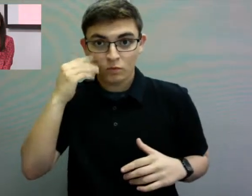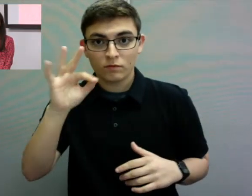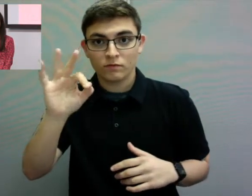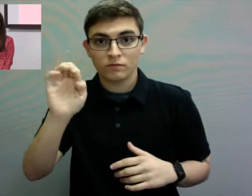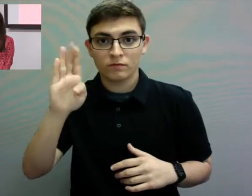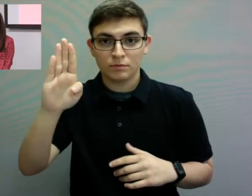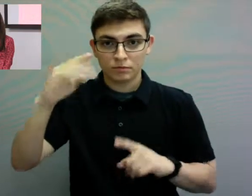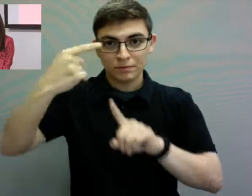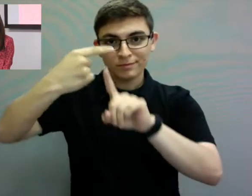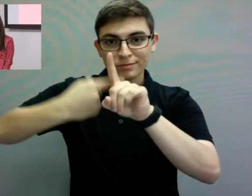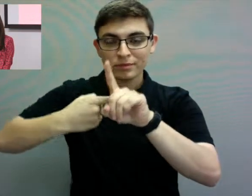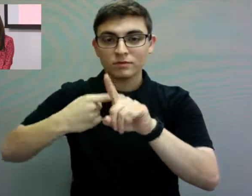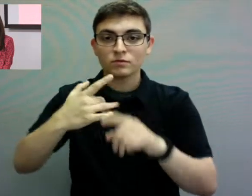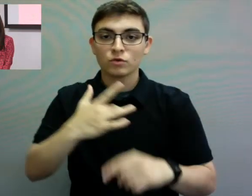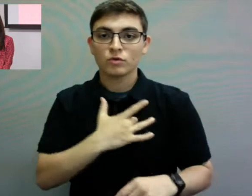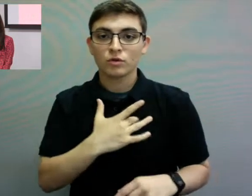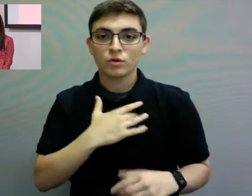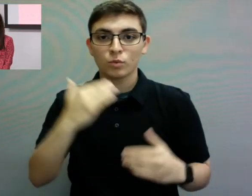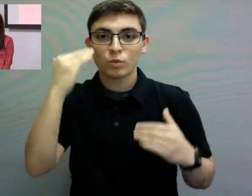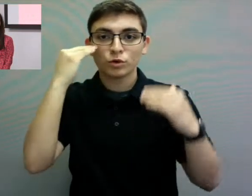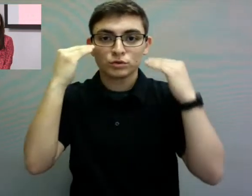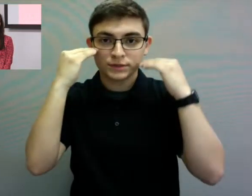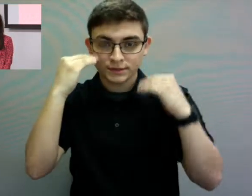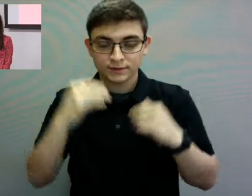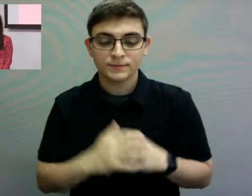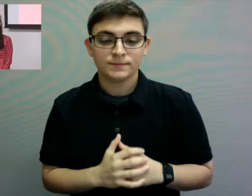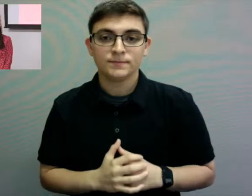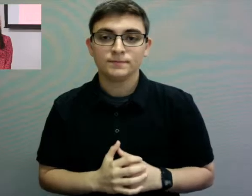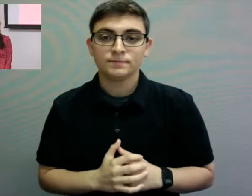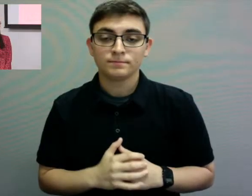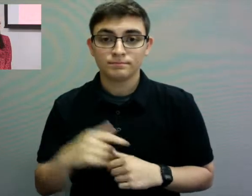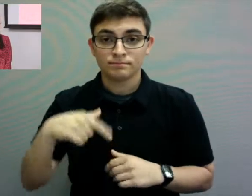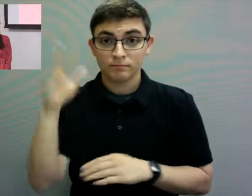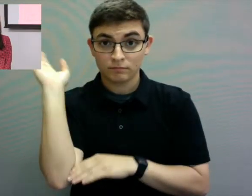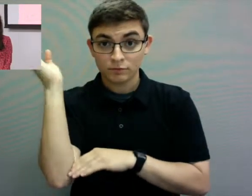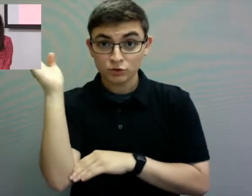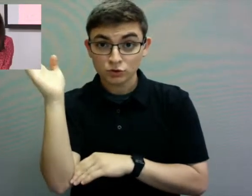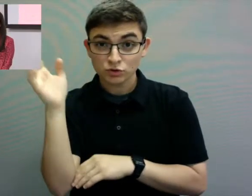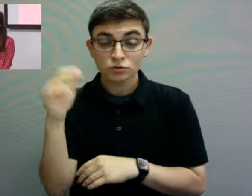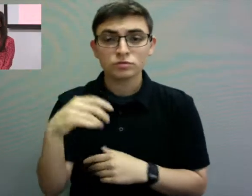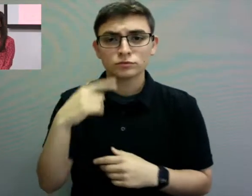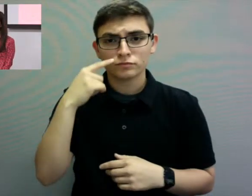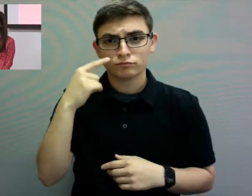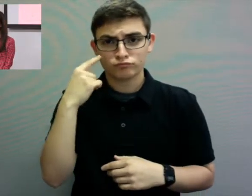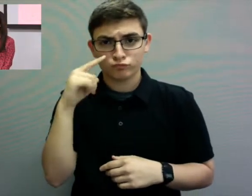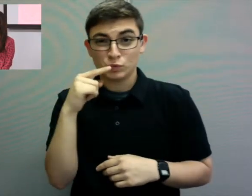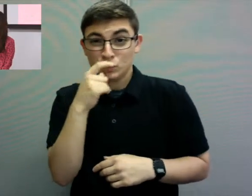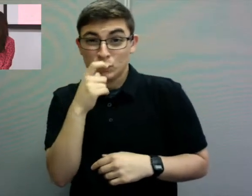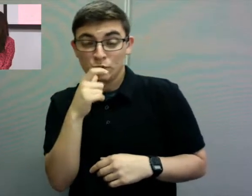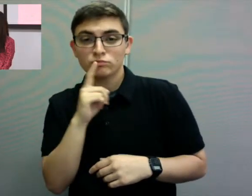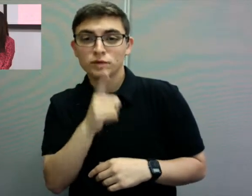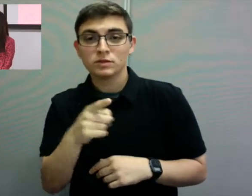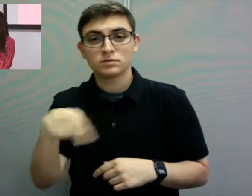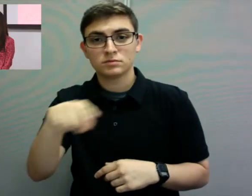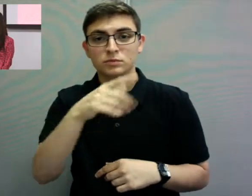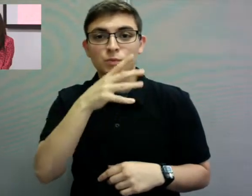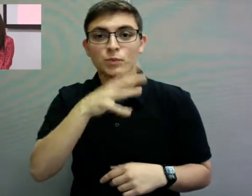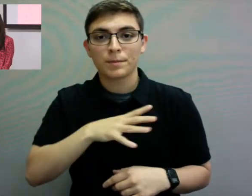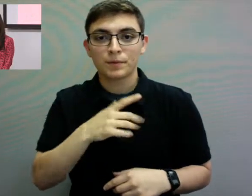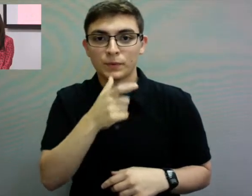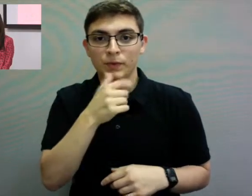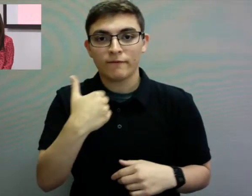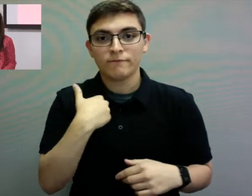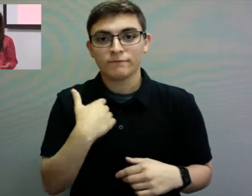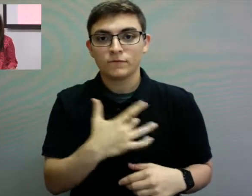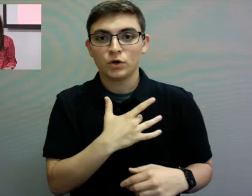As you know, February is Heart Awareness Month, and this lecture is more geared towards women with cardiovascular disease, but really